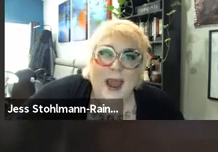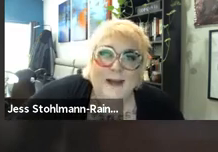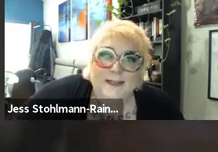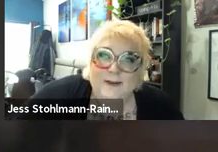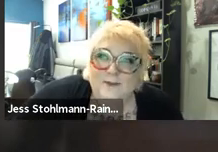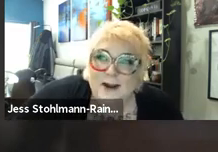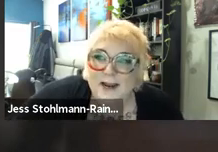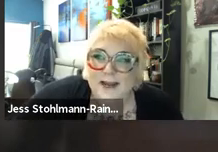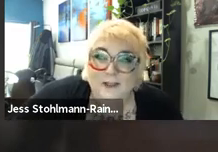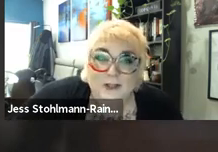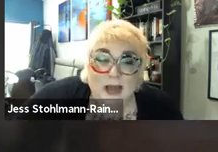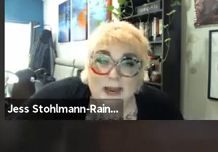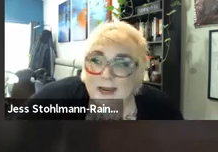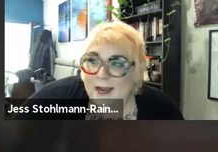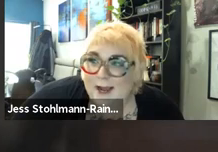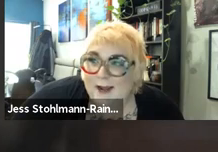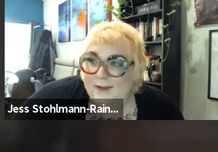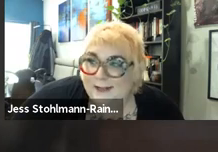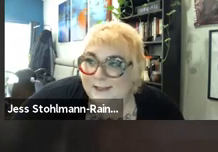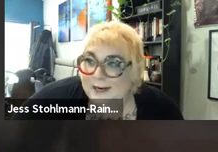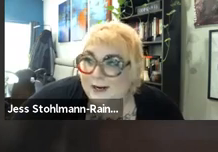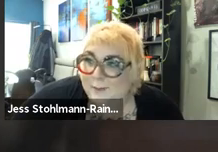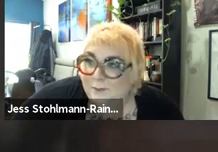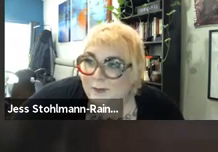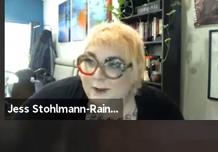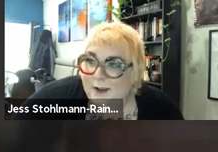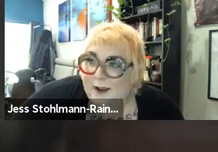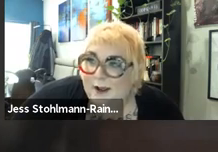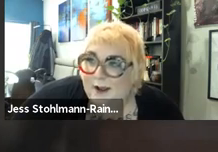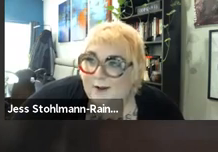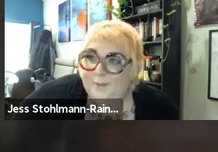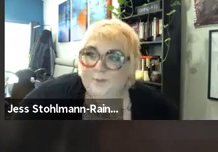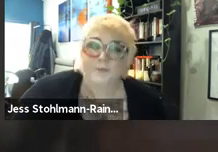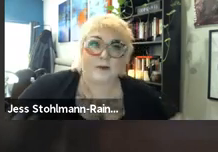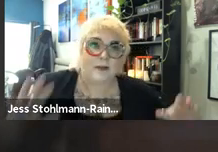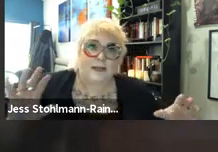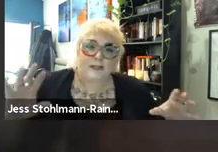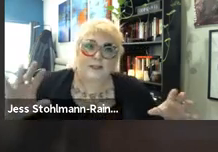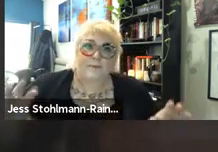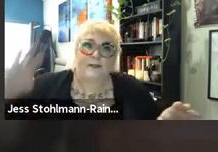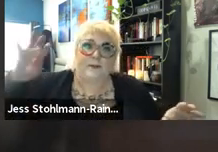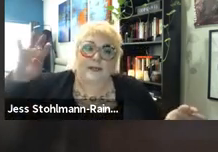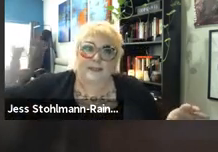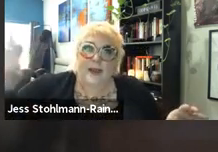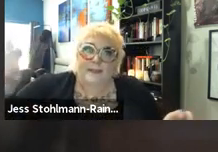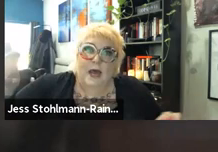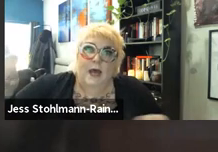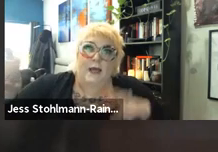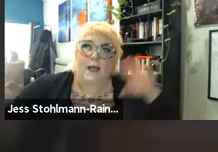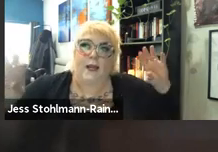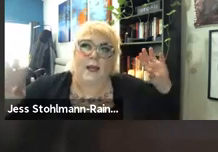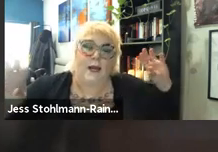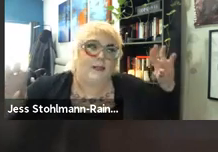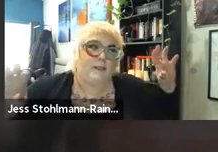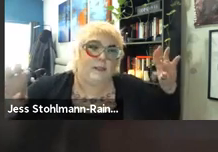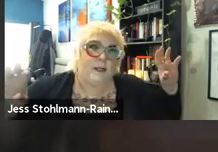active and running in july of next year um the relationship between samsa